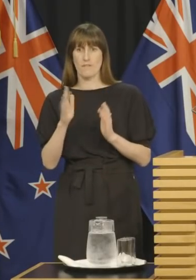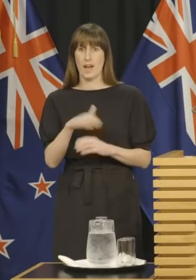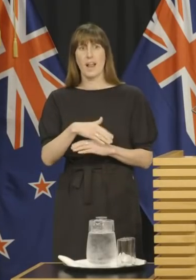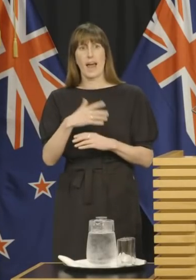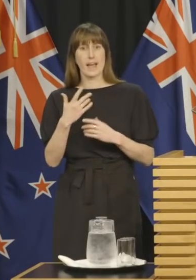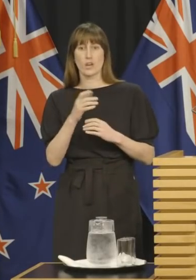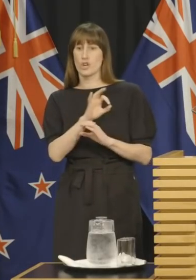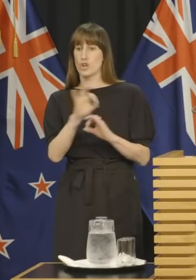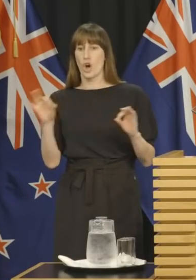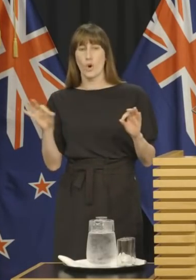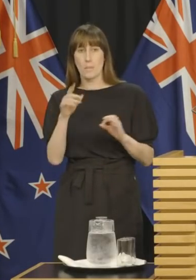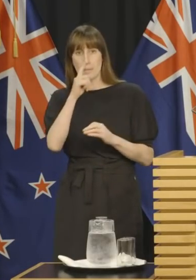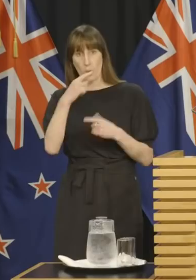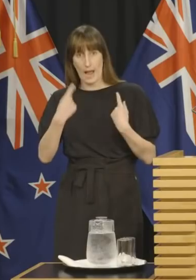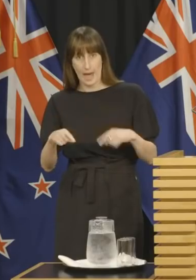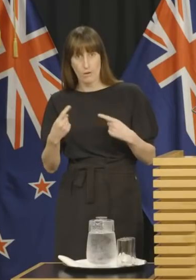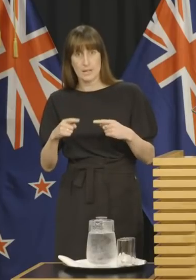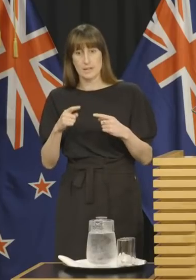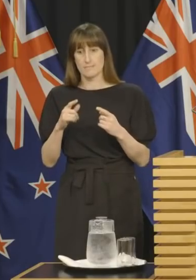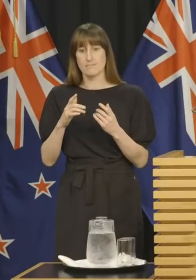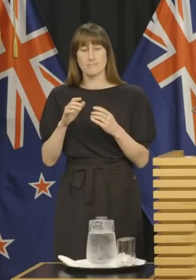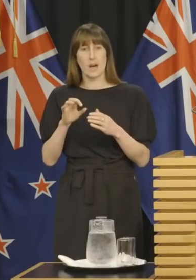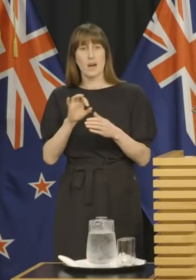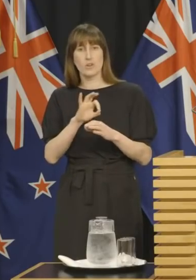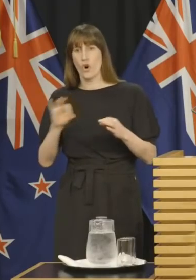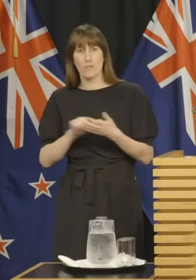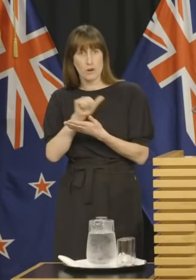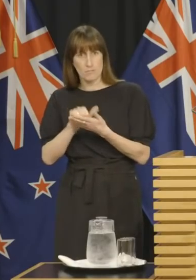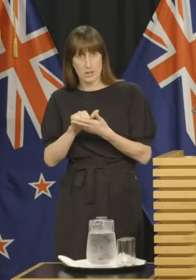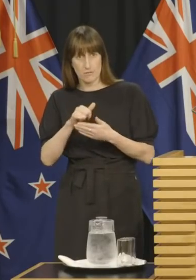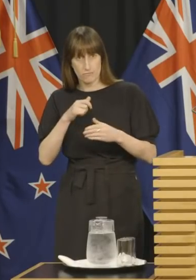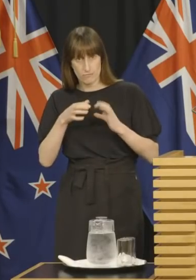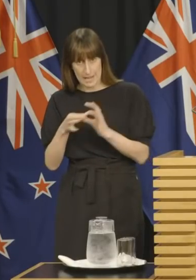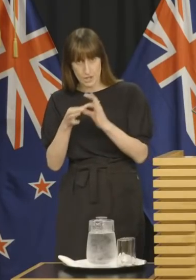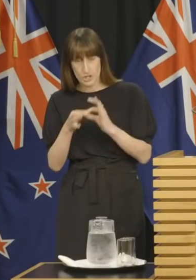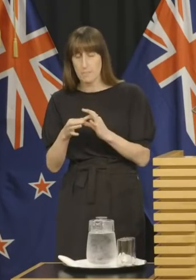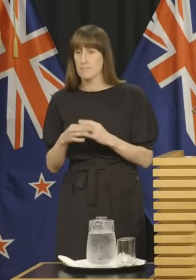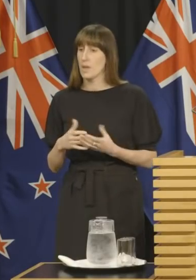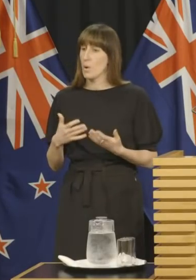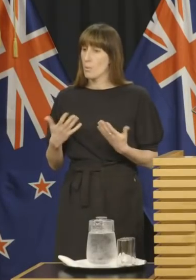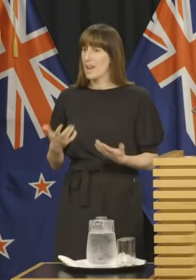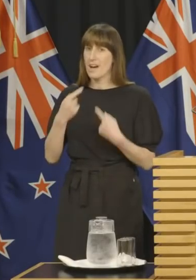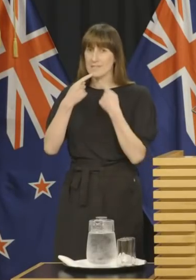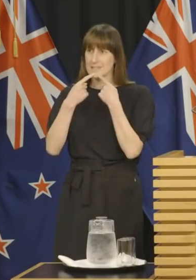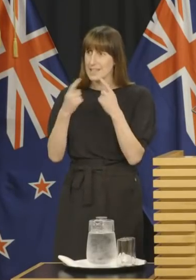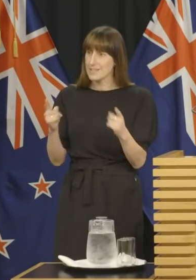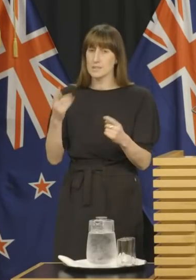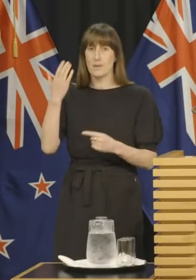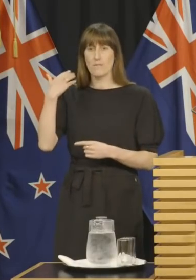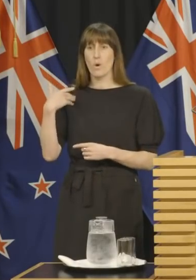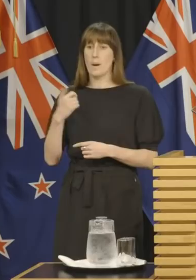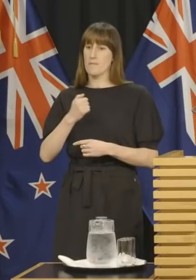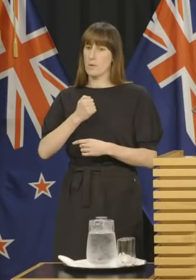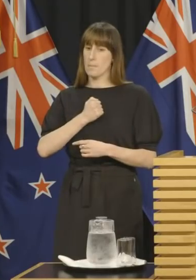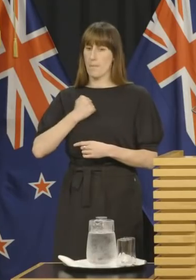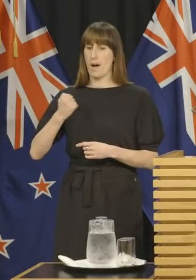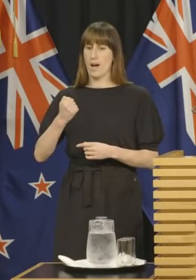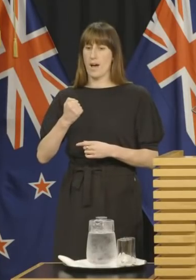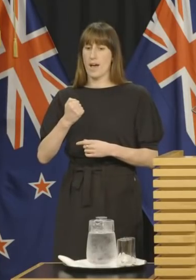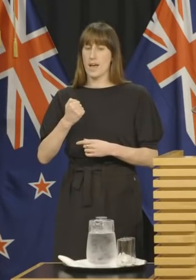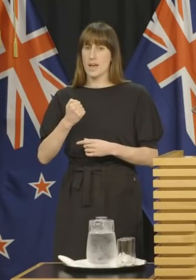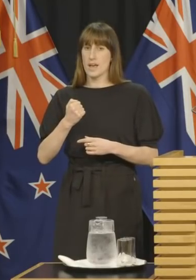that are presented to me, and that is what I've done in this case, and I've said that in previous situations as well. For me, this is about